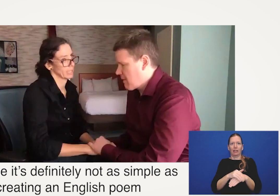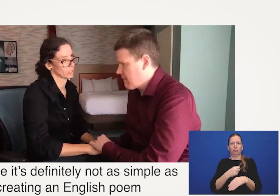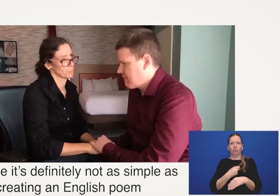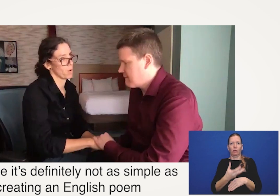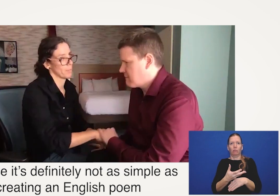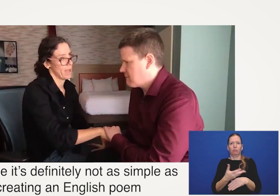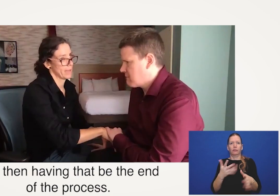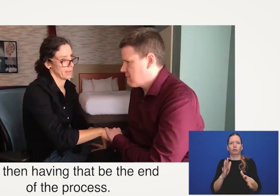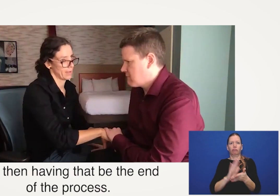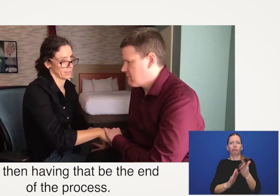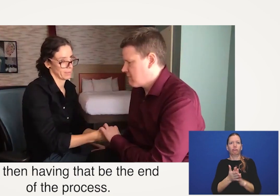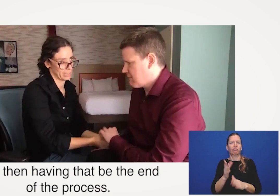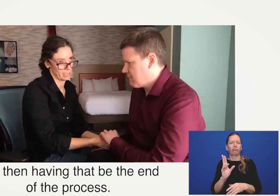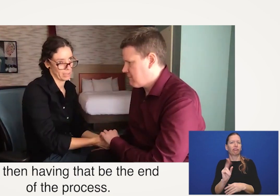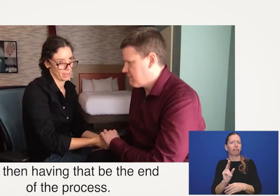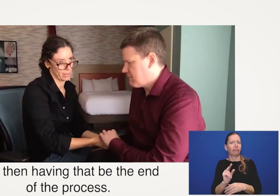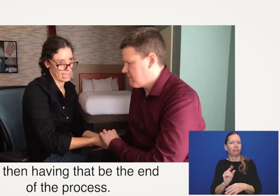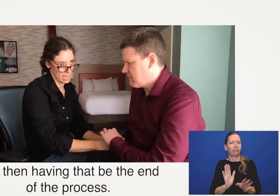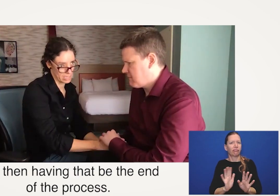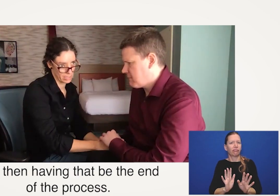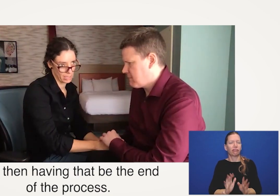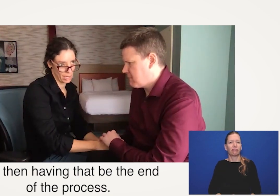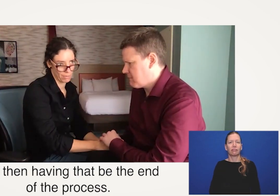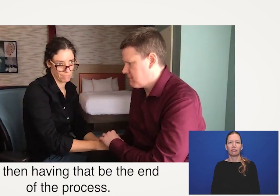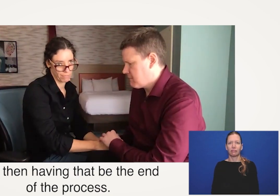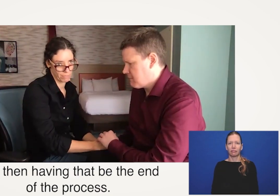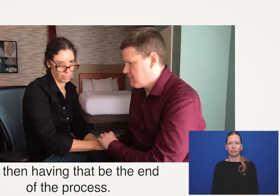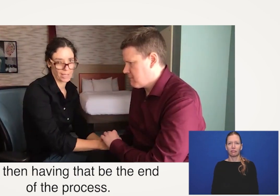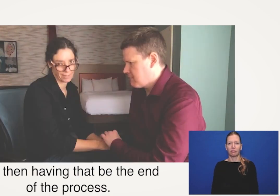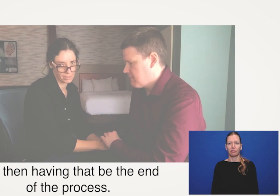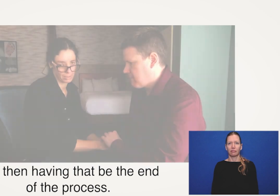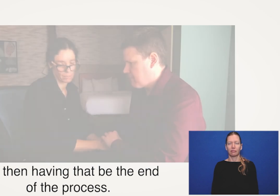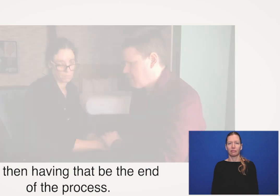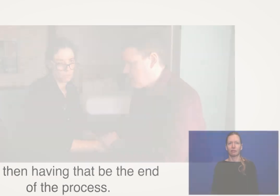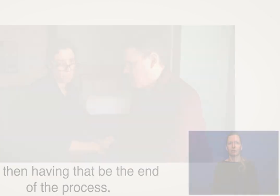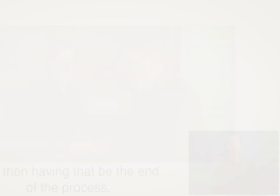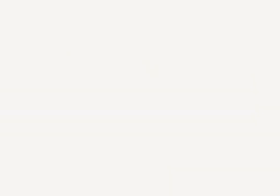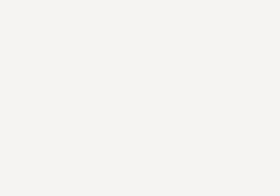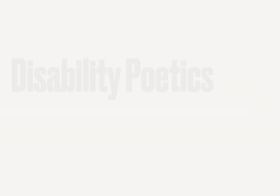creating an English poem and then having that be the end of the process.